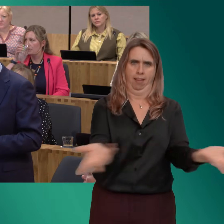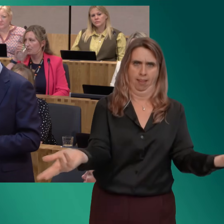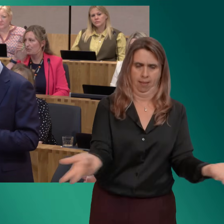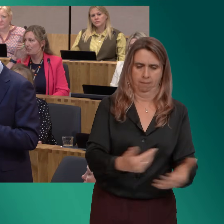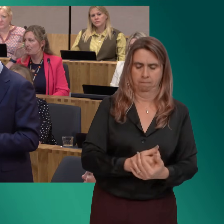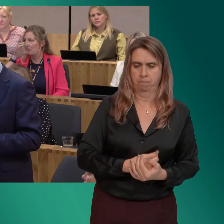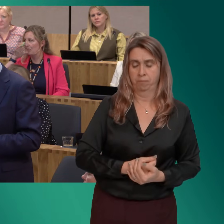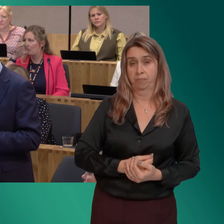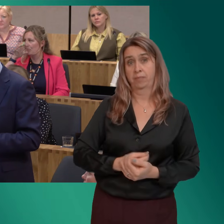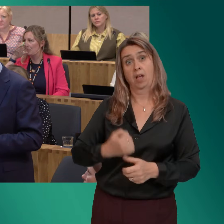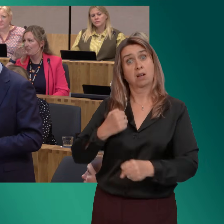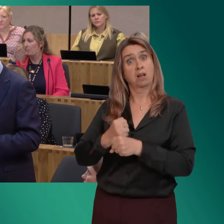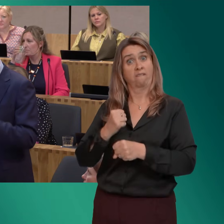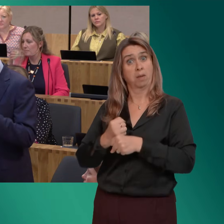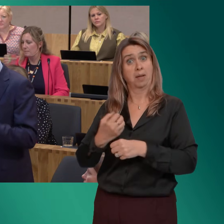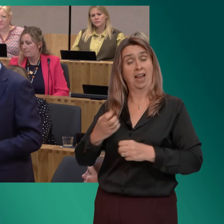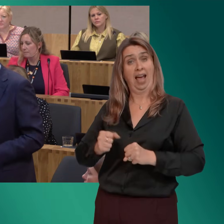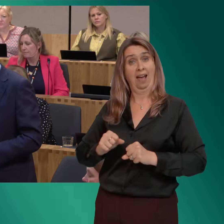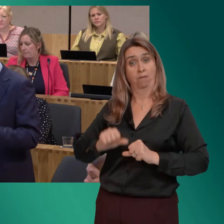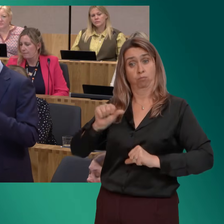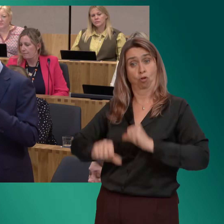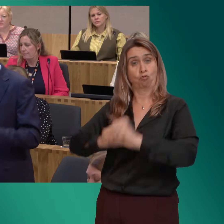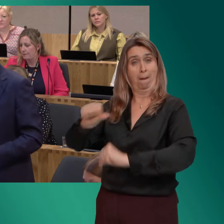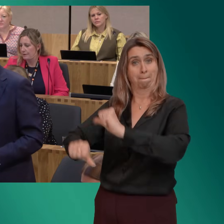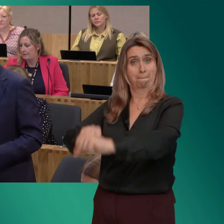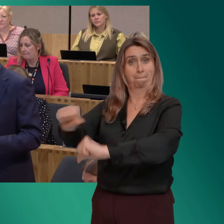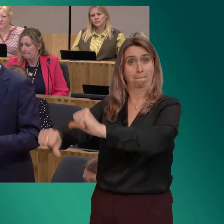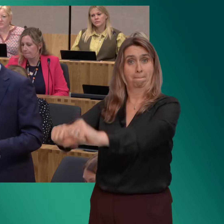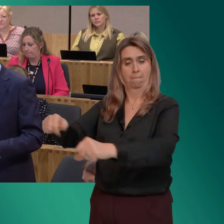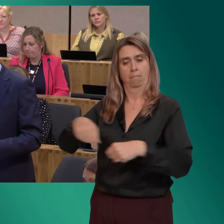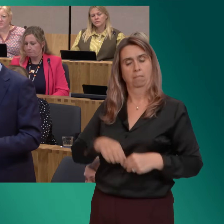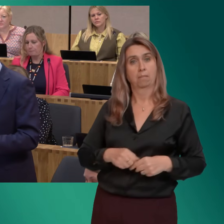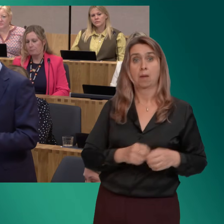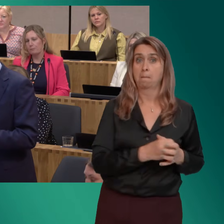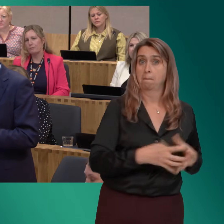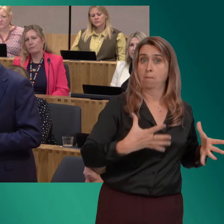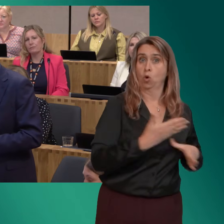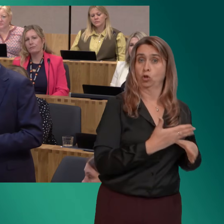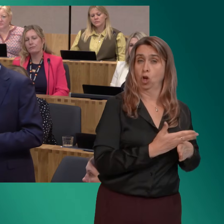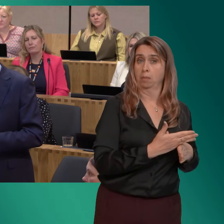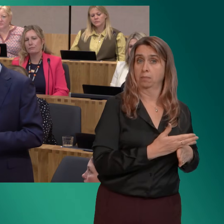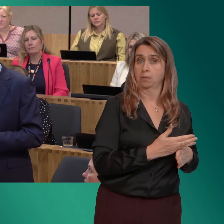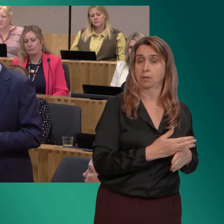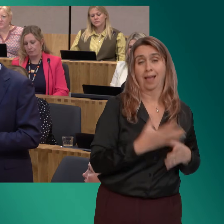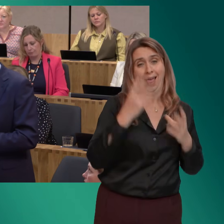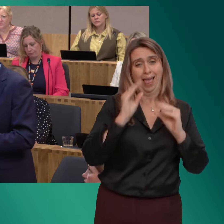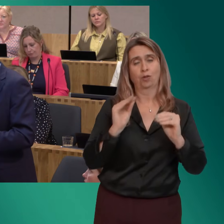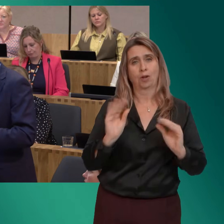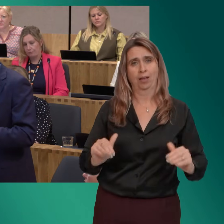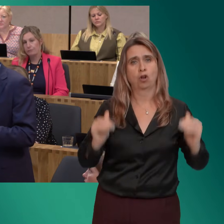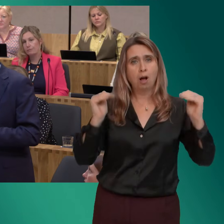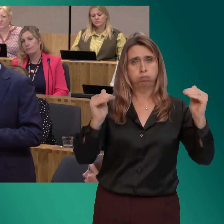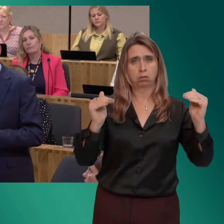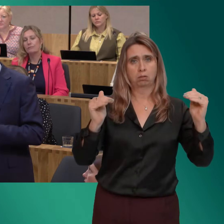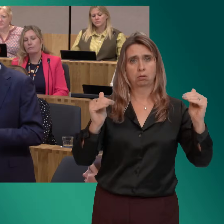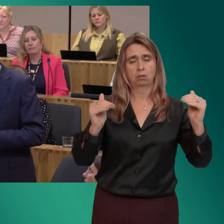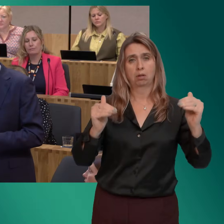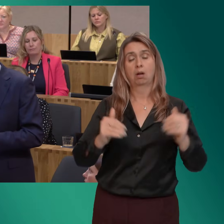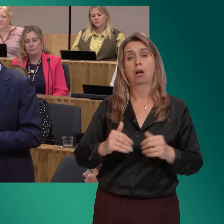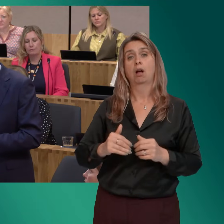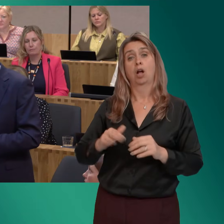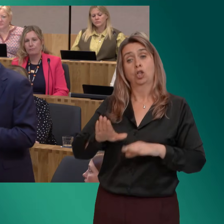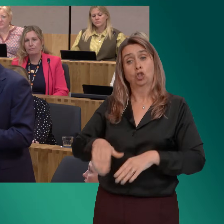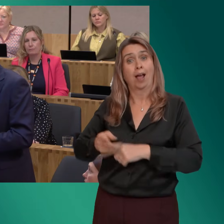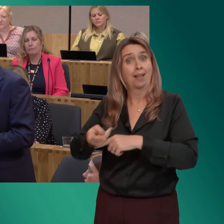programme for government, I remind, is this. It is about creating better jobs in all parts of Wales. It is about raising education standards. It is about a